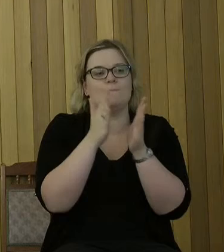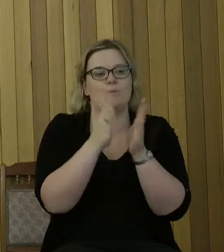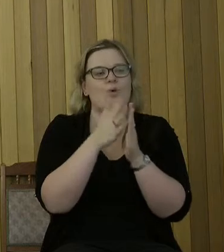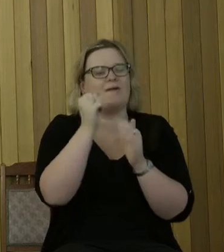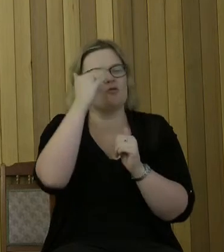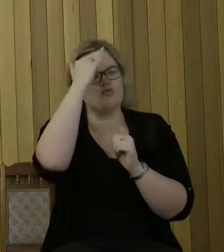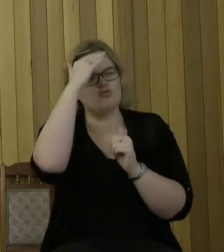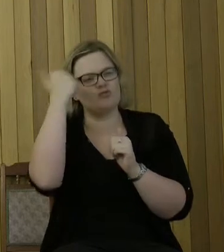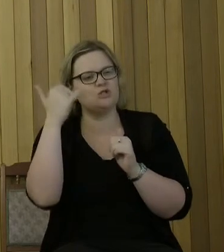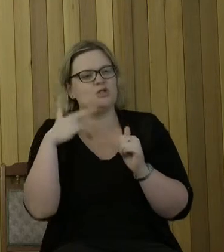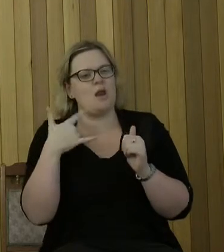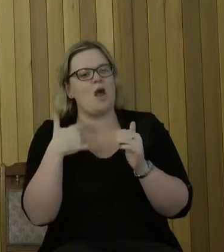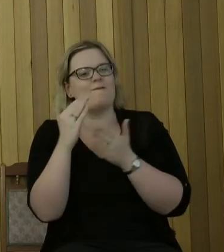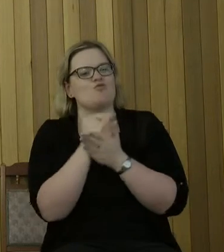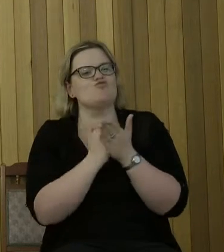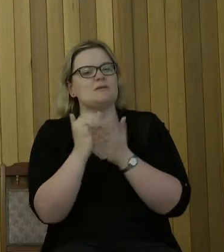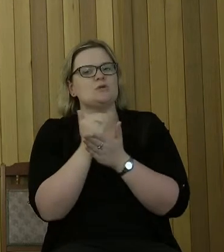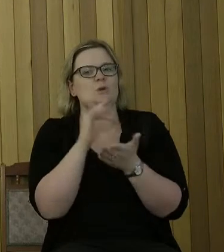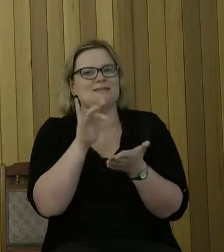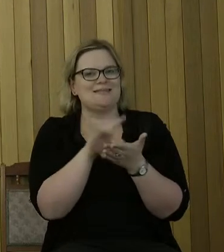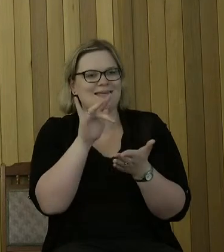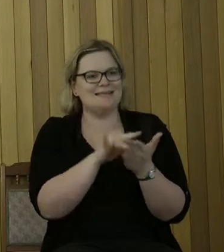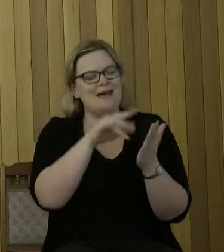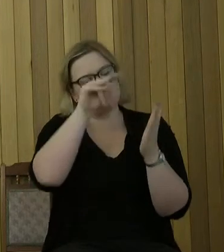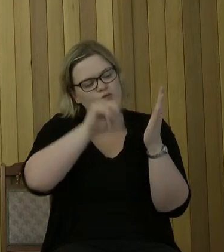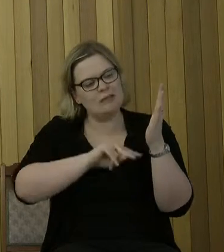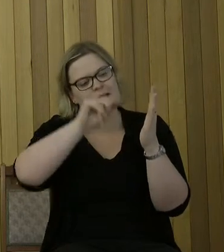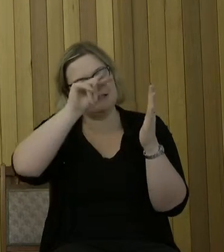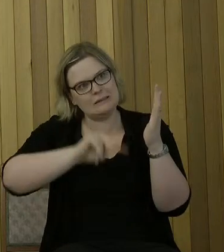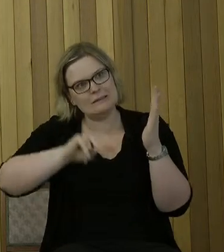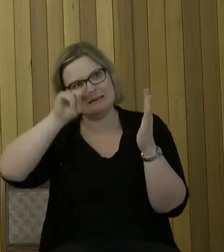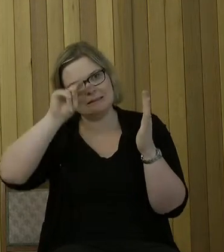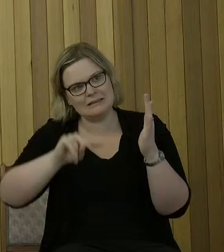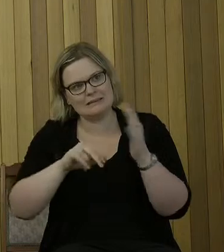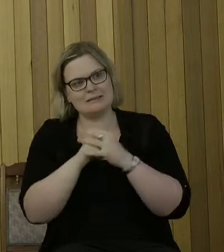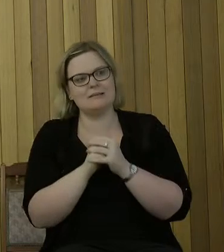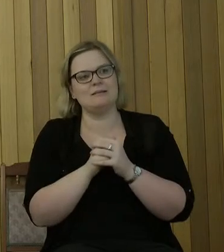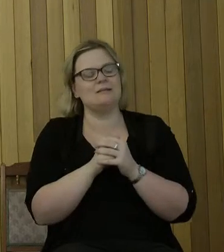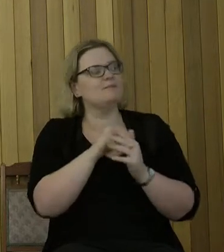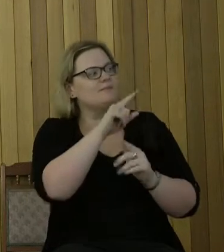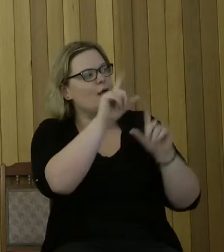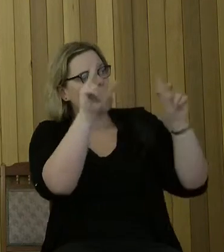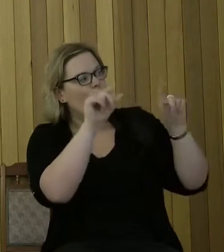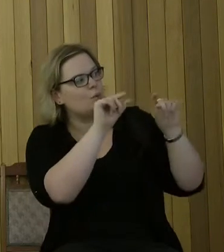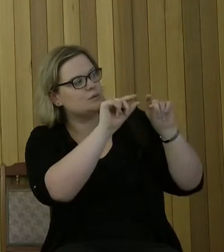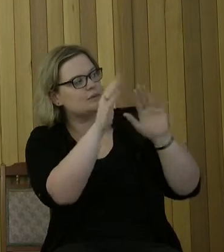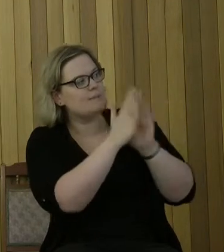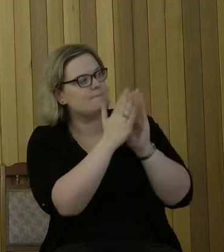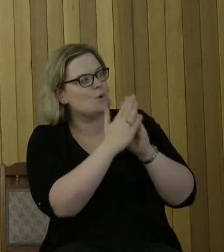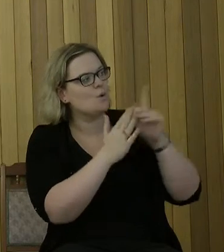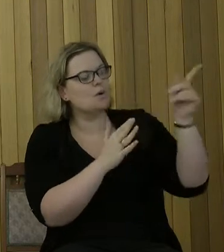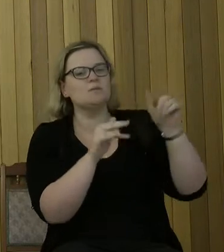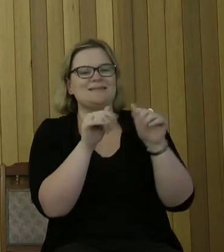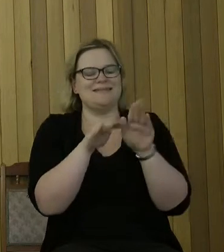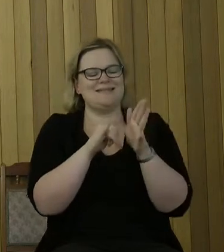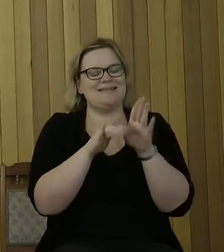Christian Life Resources Centre. Get that book and read that book. It is a powerful, powerful book. Steps